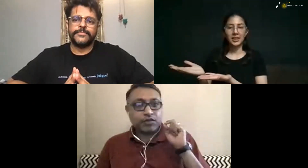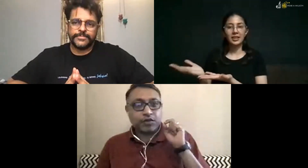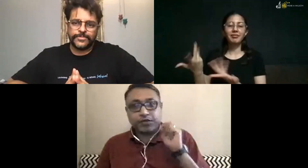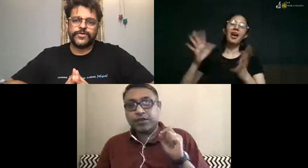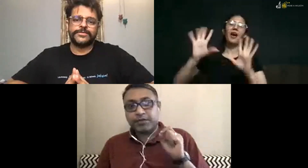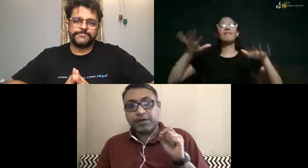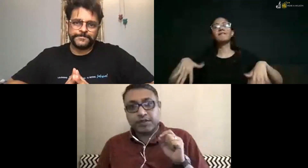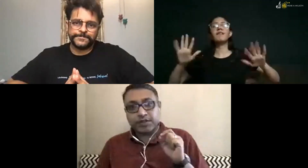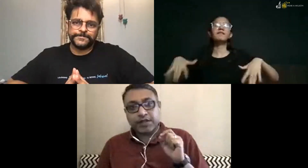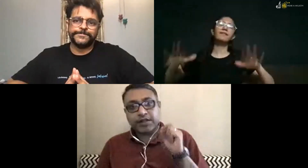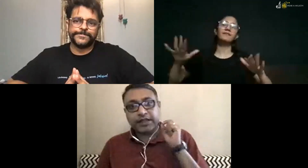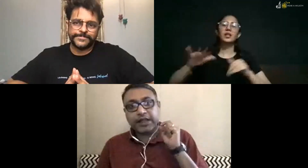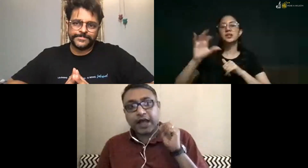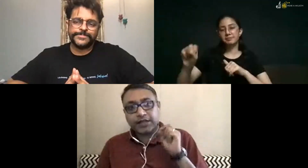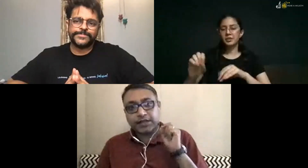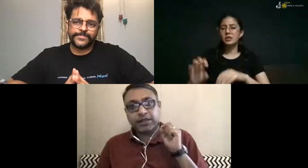To give you some numbers, right?